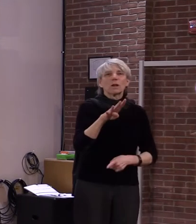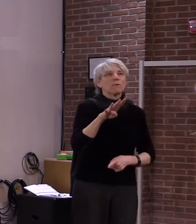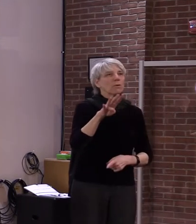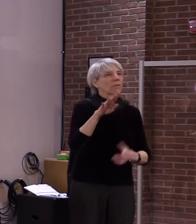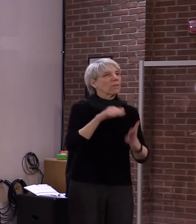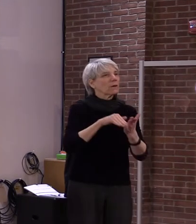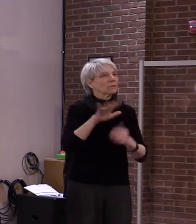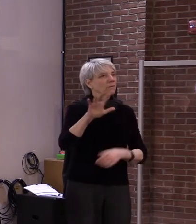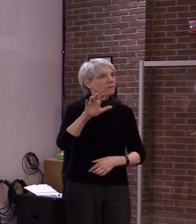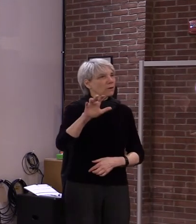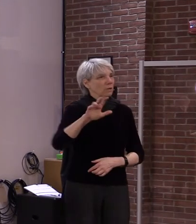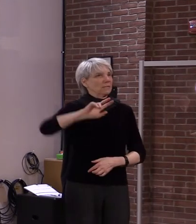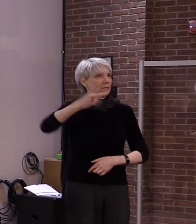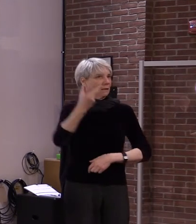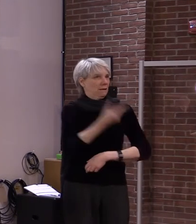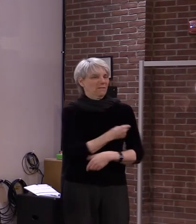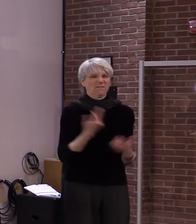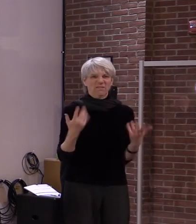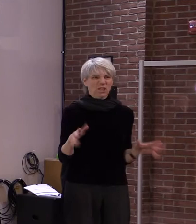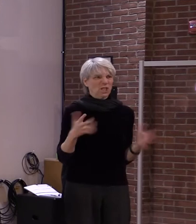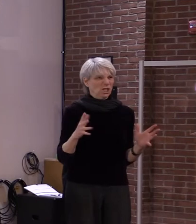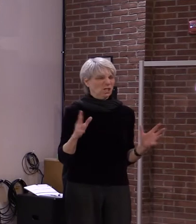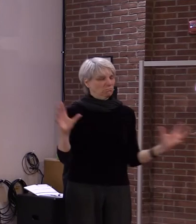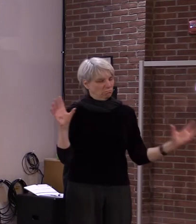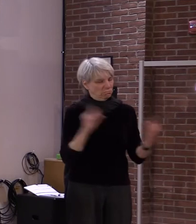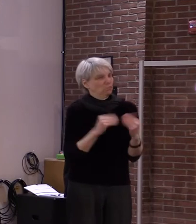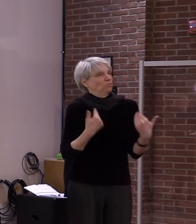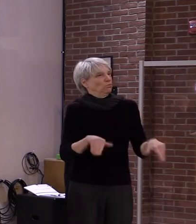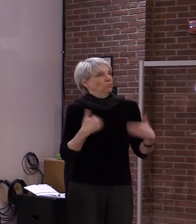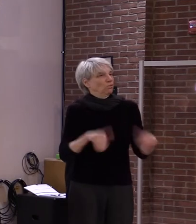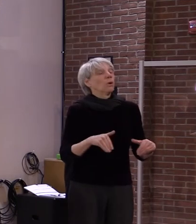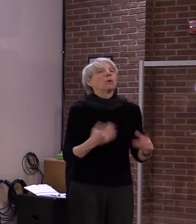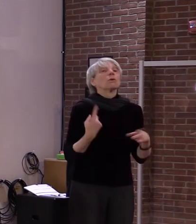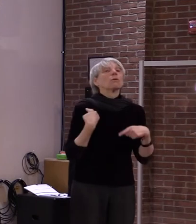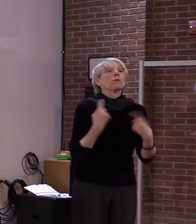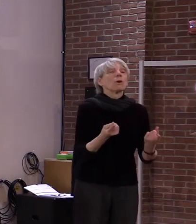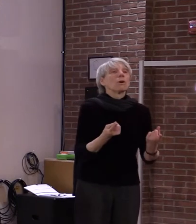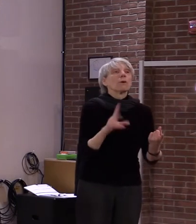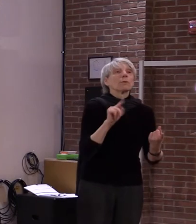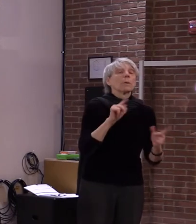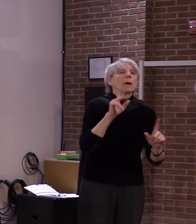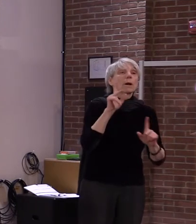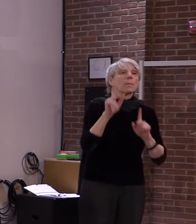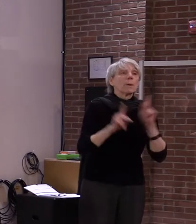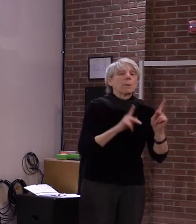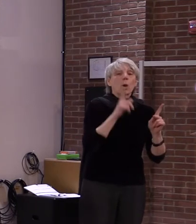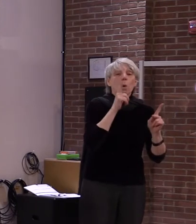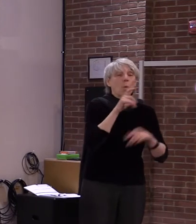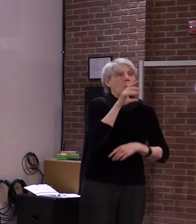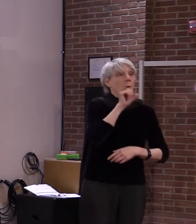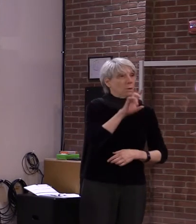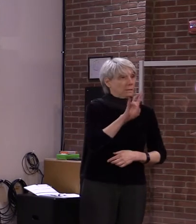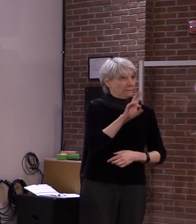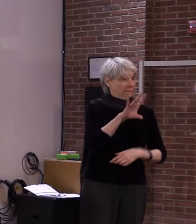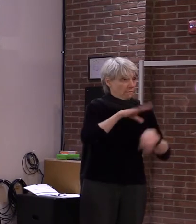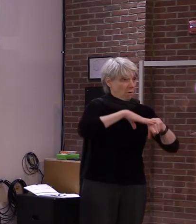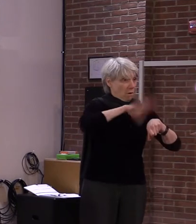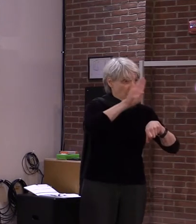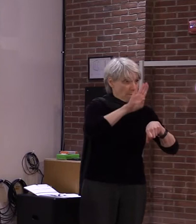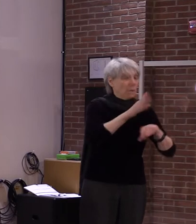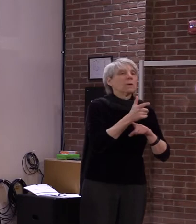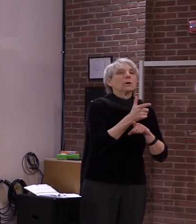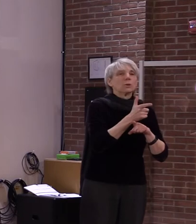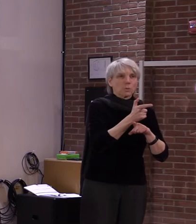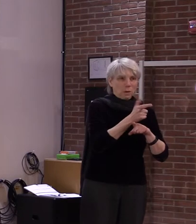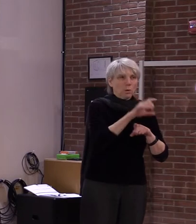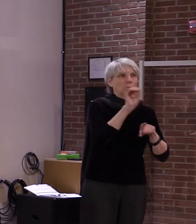have received their second dose so far 21 of vermonters in the 75 years old